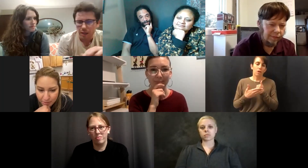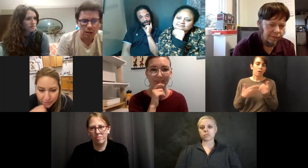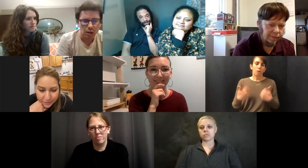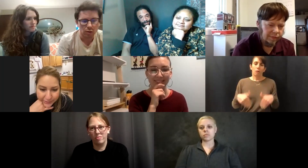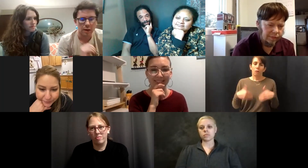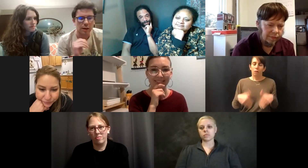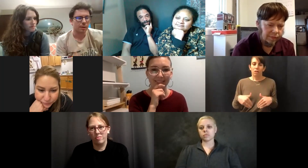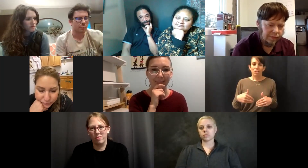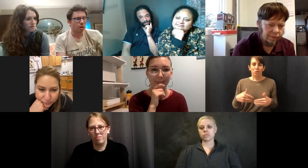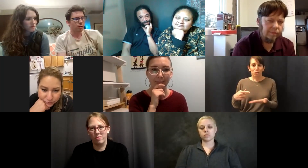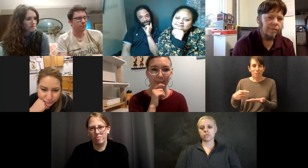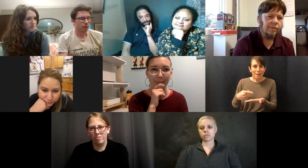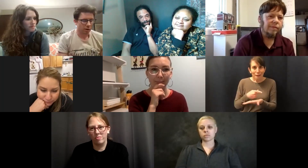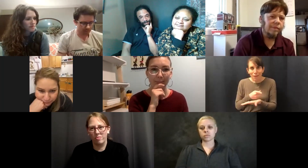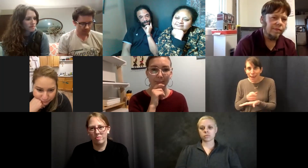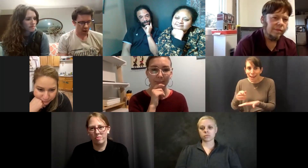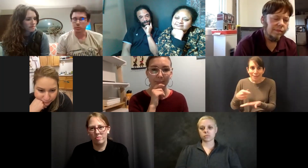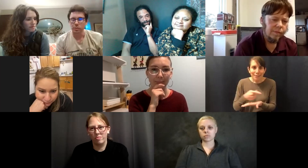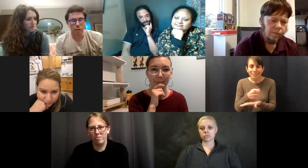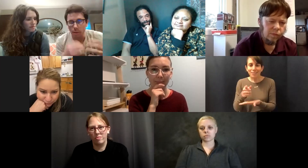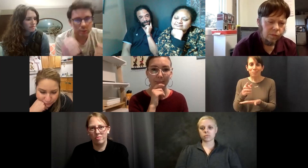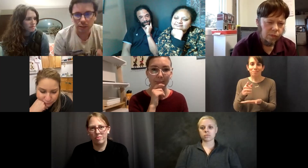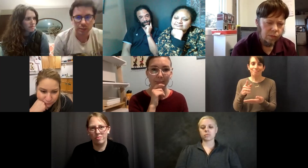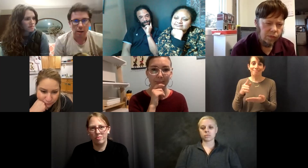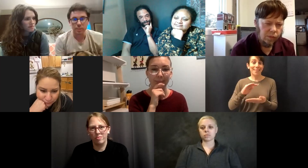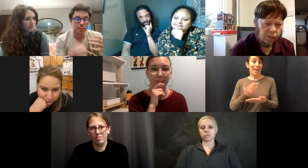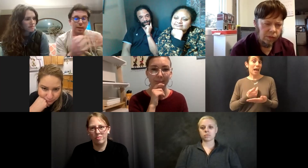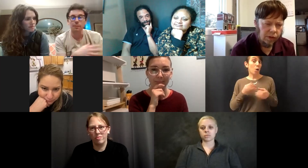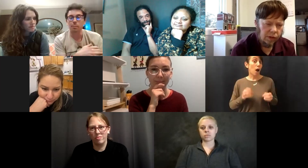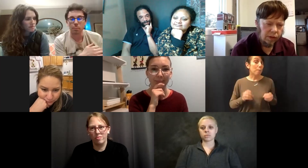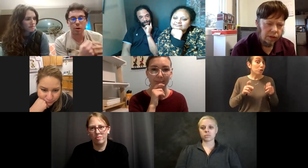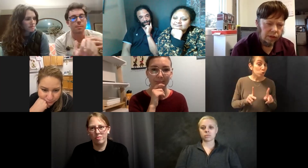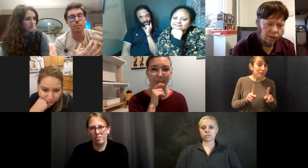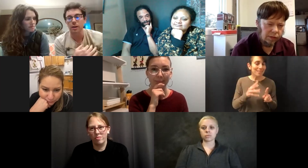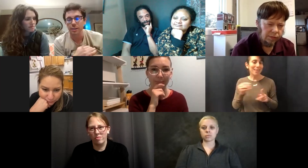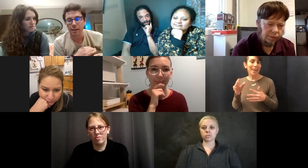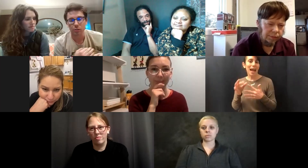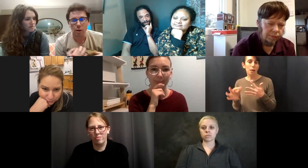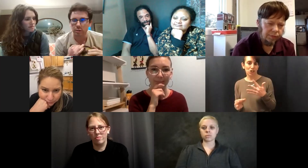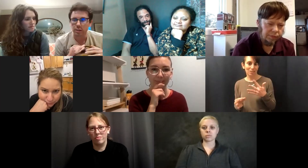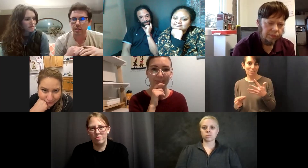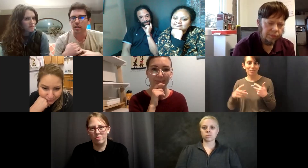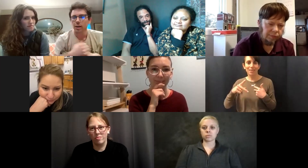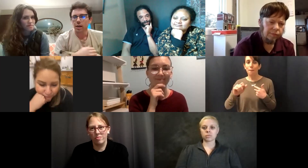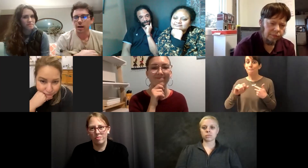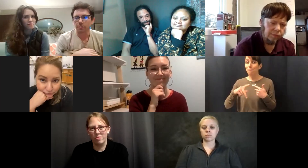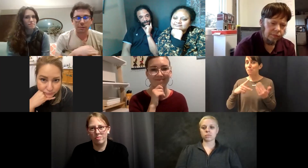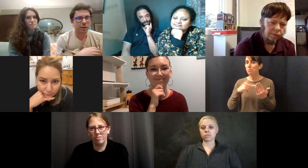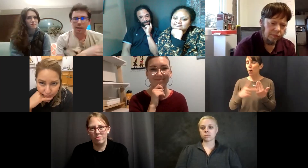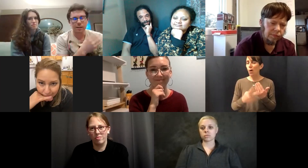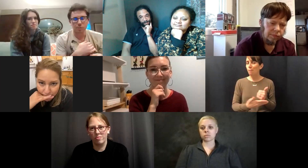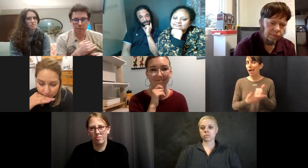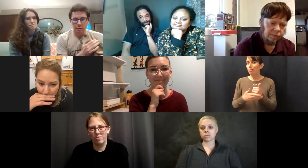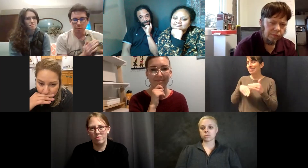navigating, all of our opportunities. The PIP program helped us get into Rosen.